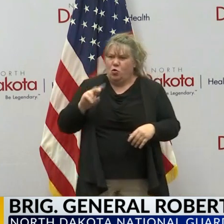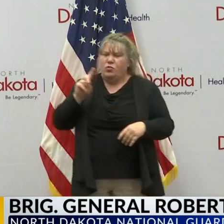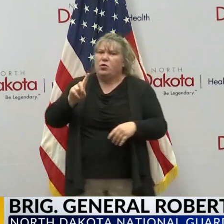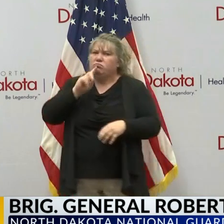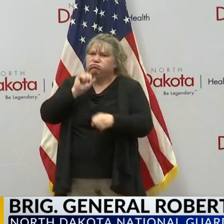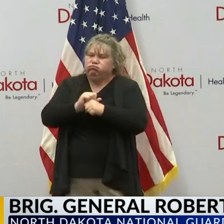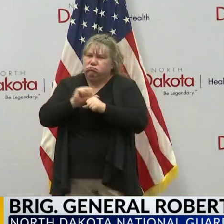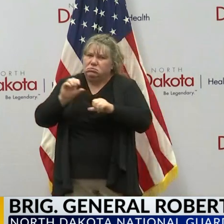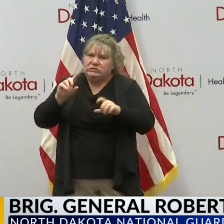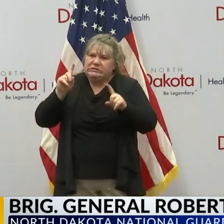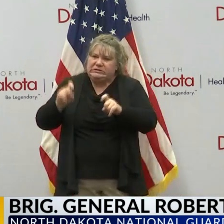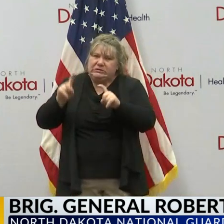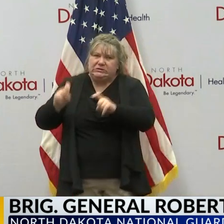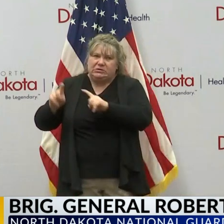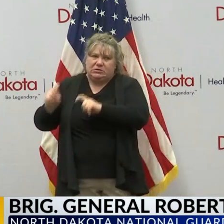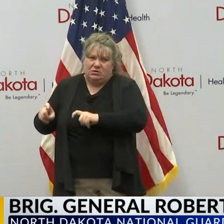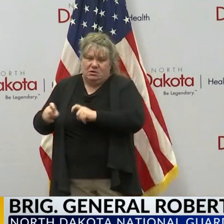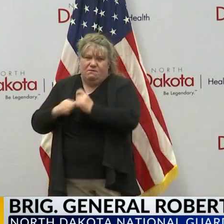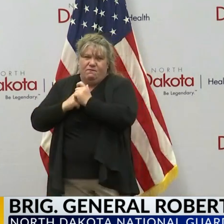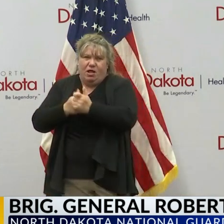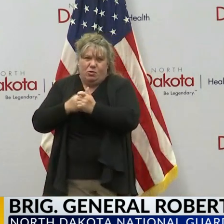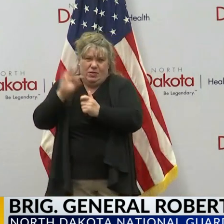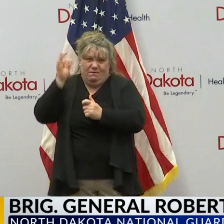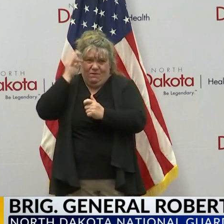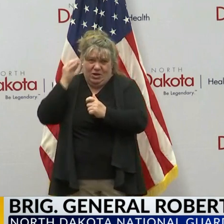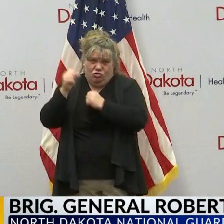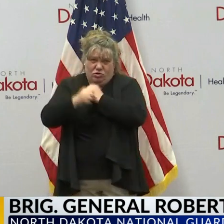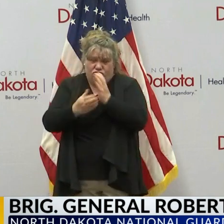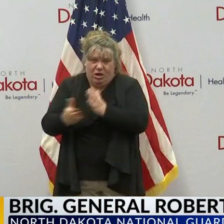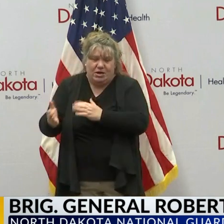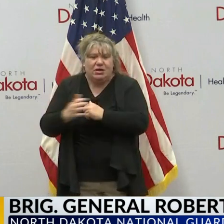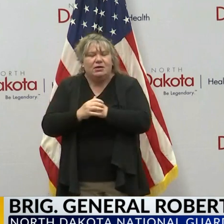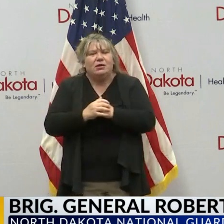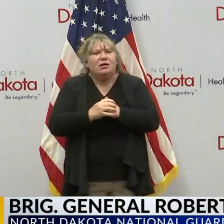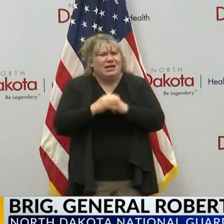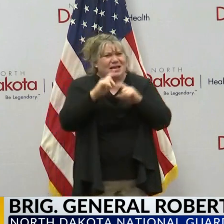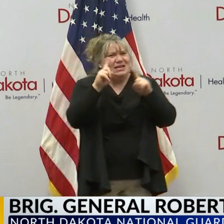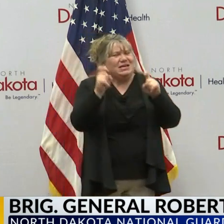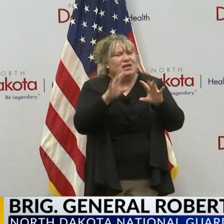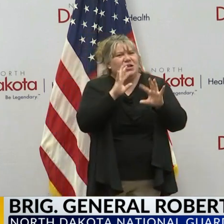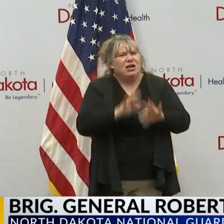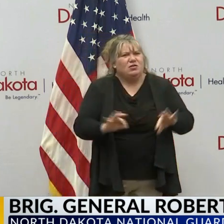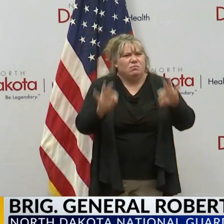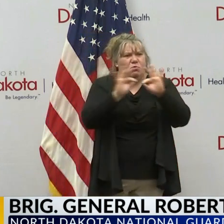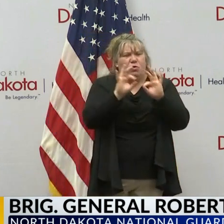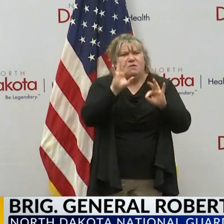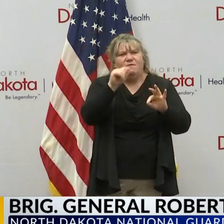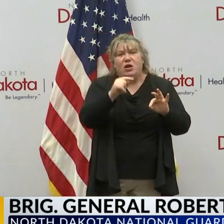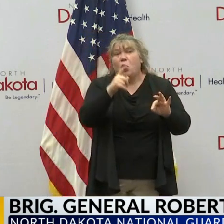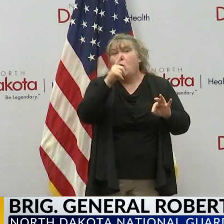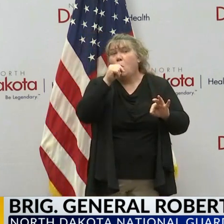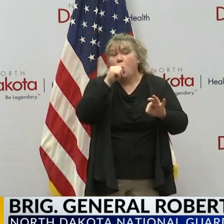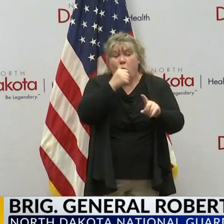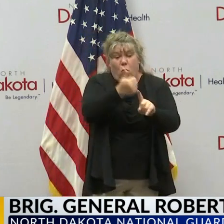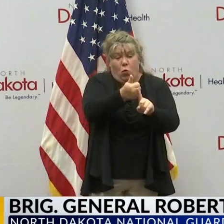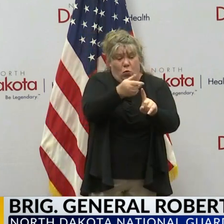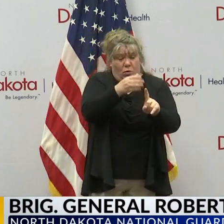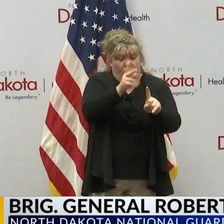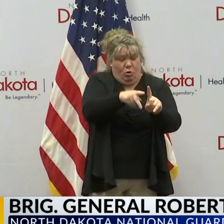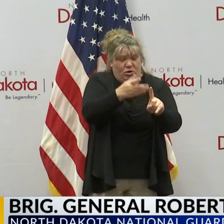part with that strategy. Testing is definitely critical to find out who may be spreading the